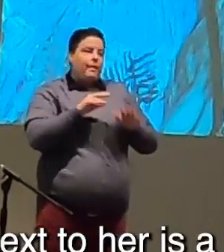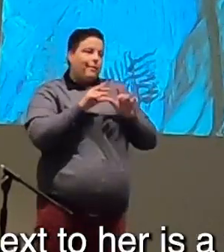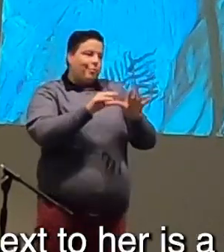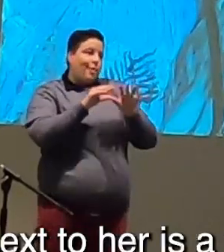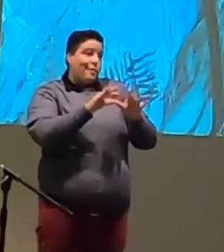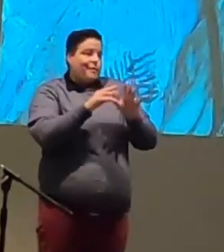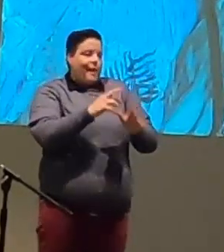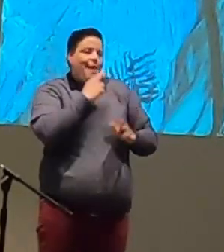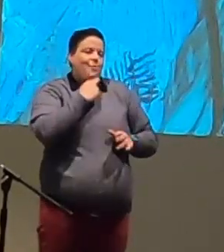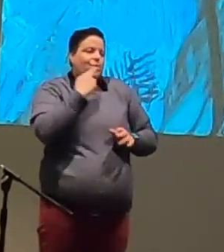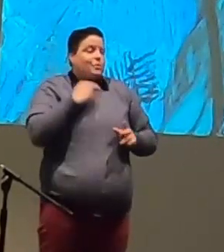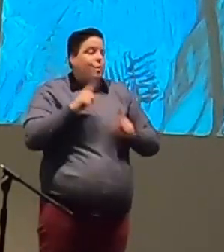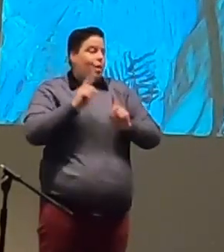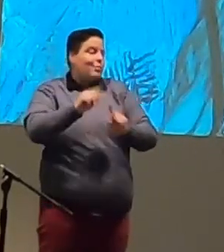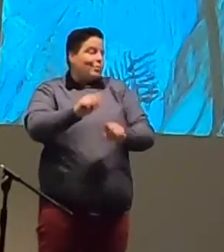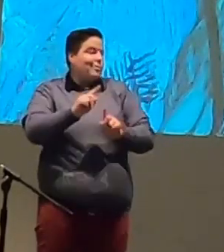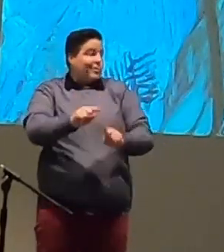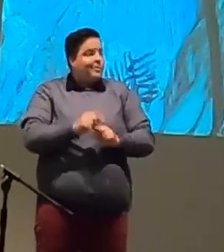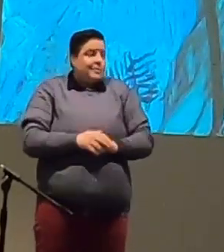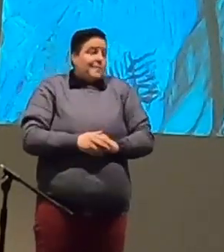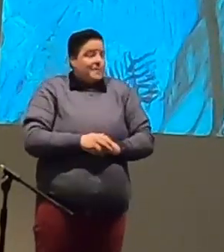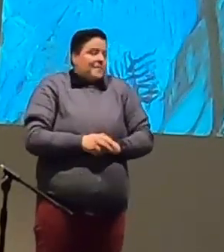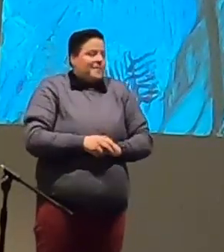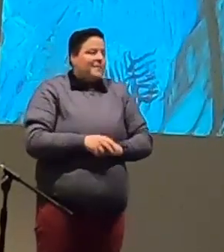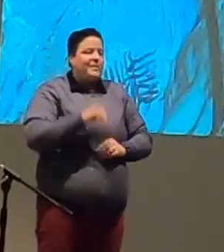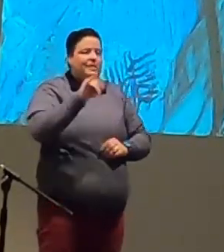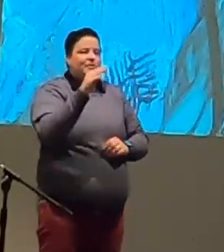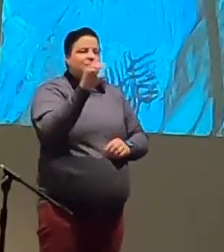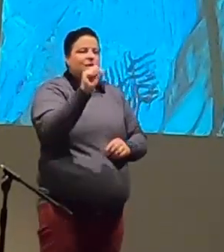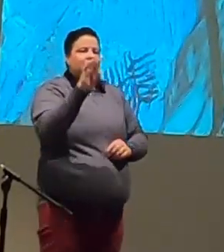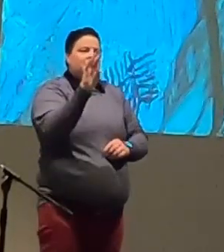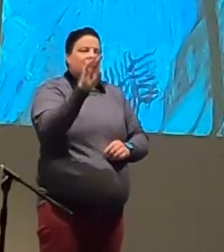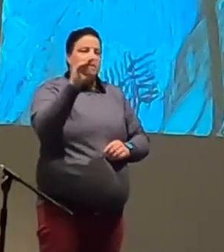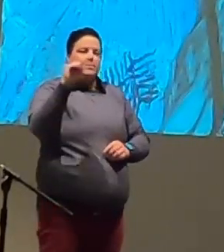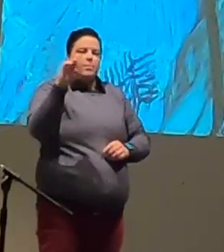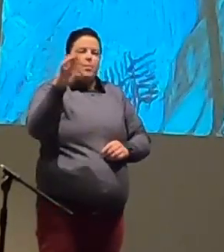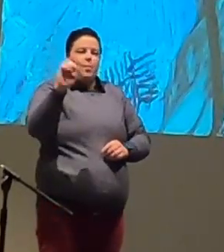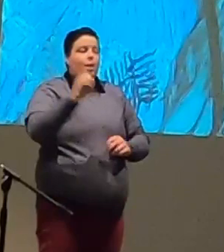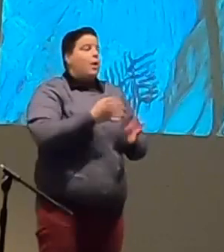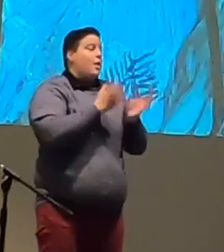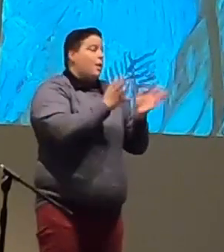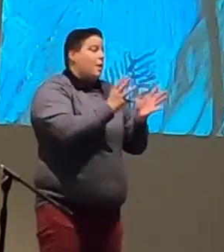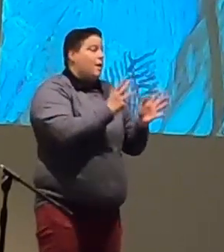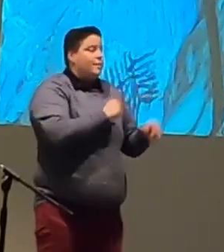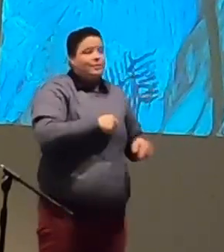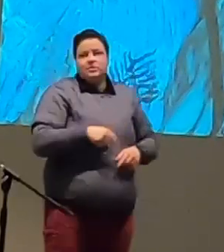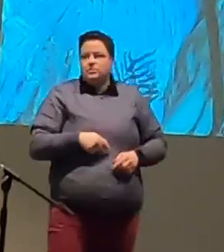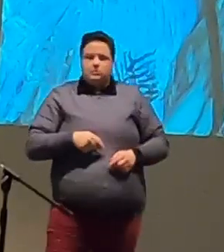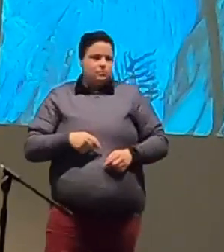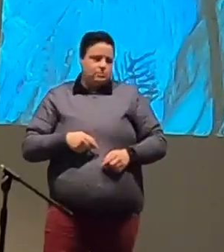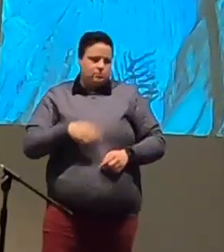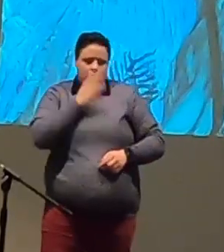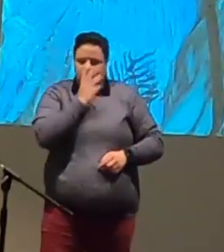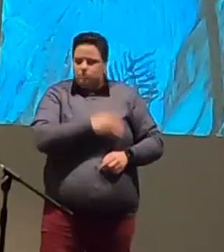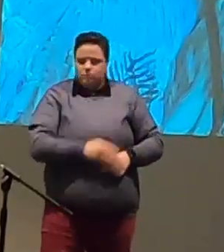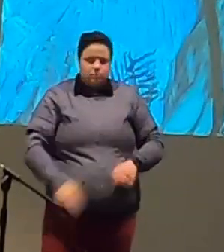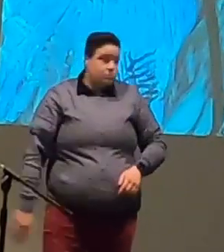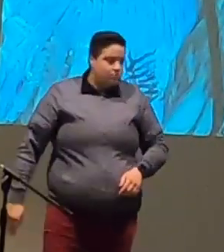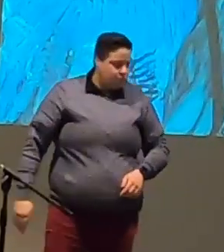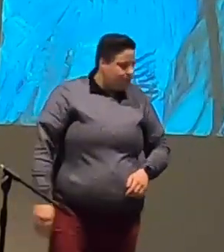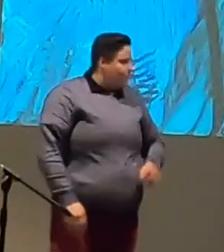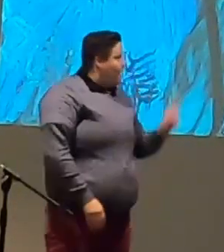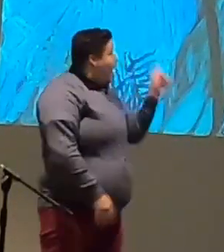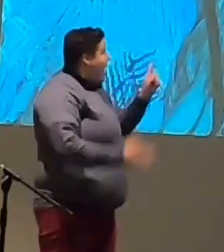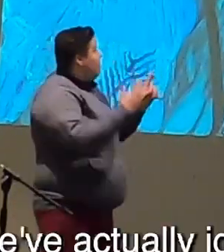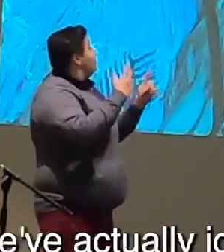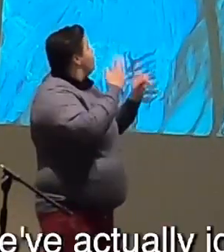and restaurateur, James B. Moore, who's talking to her and she's not interested in it. And in the